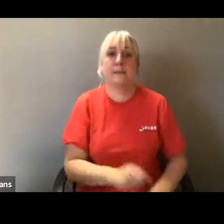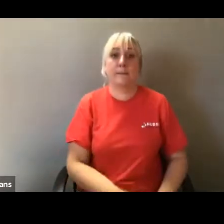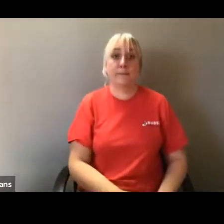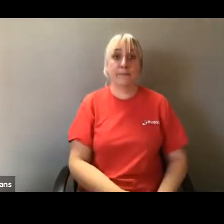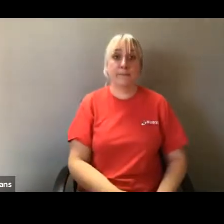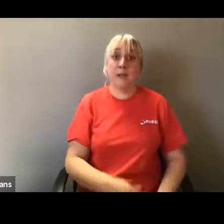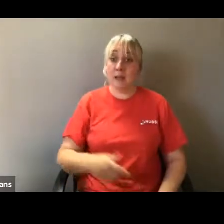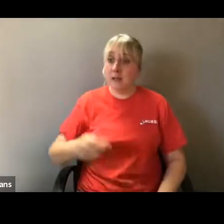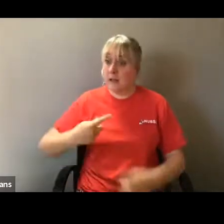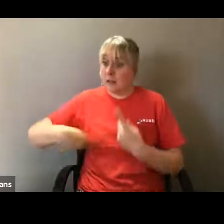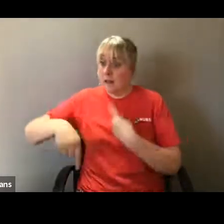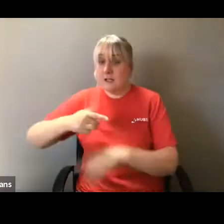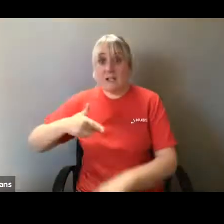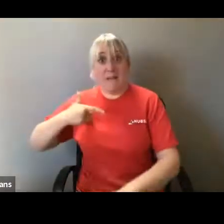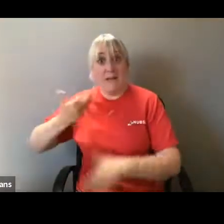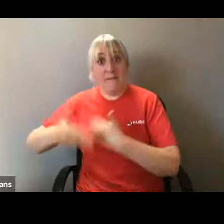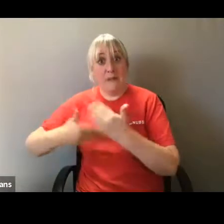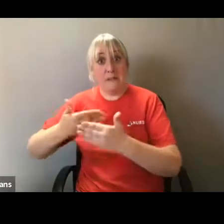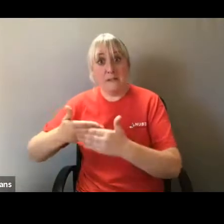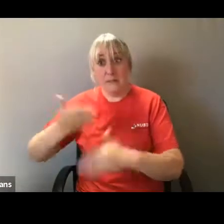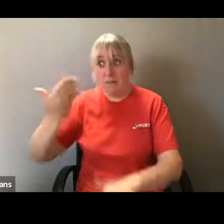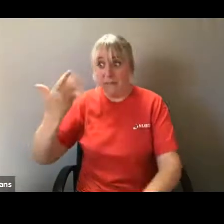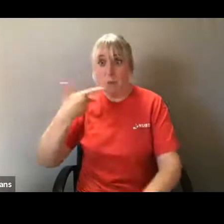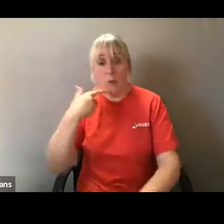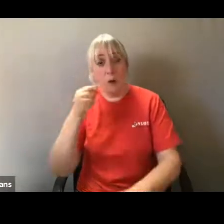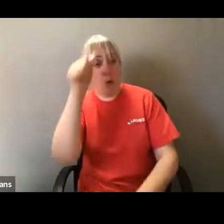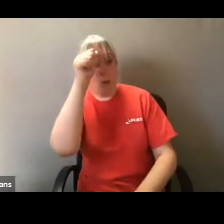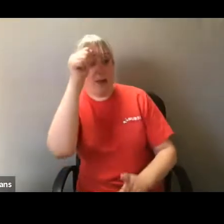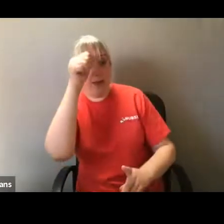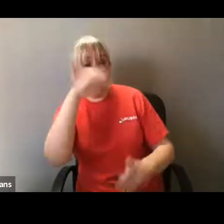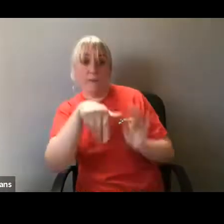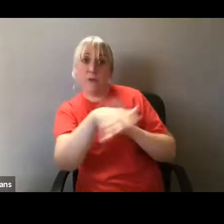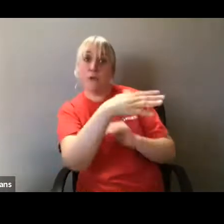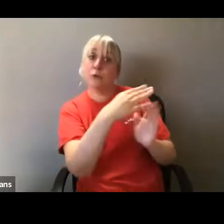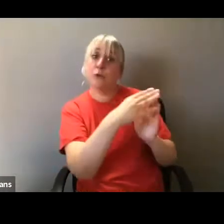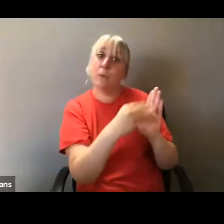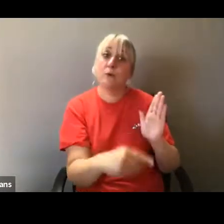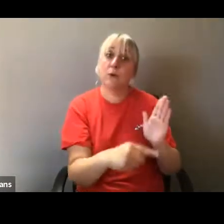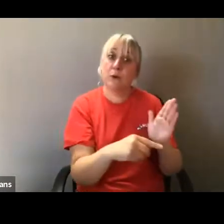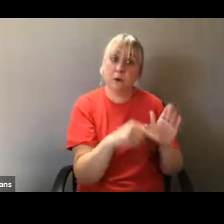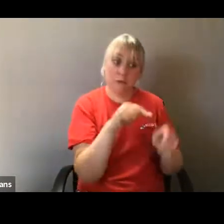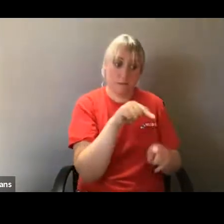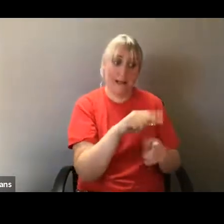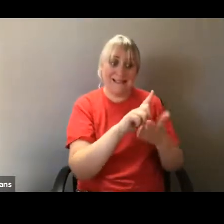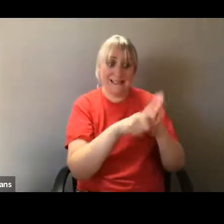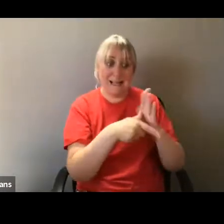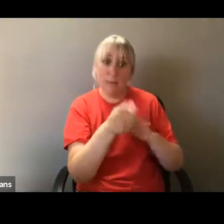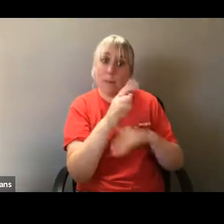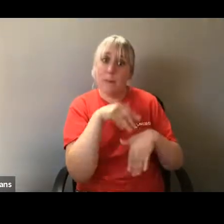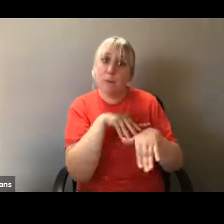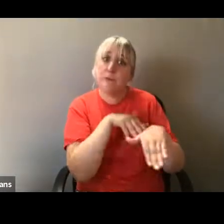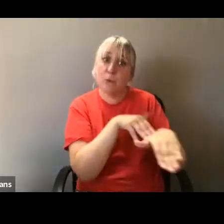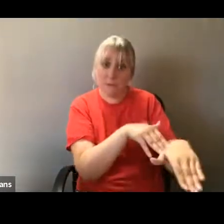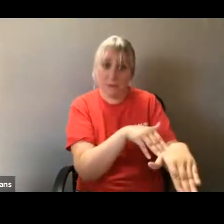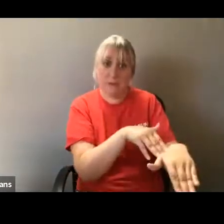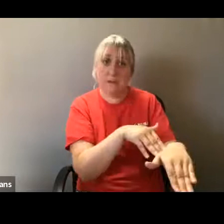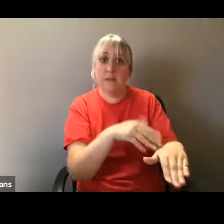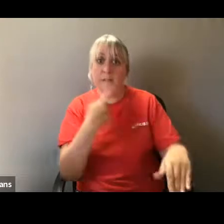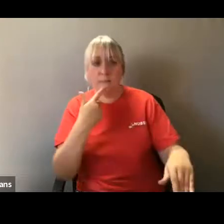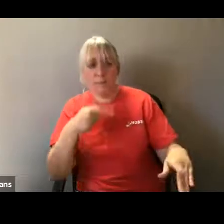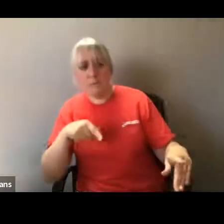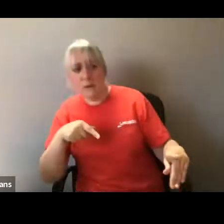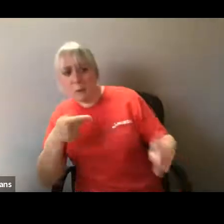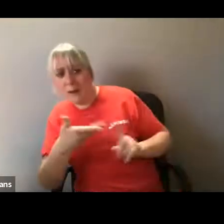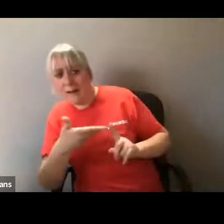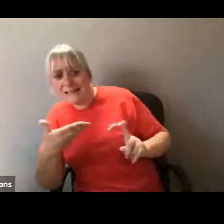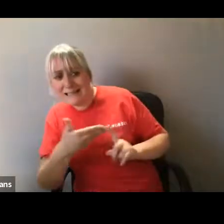people's movement, the social model of by the disabled people's movement, and identified with a lot of